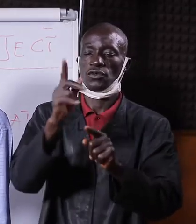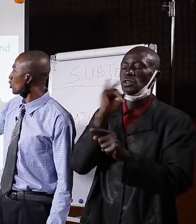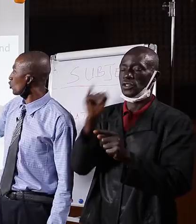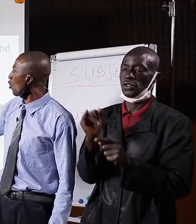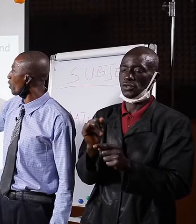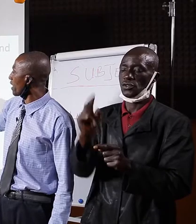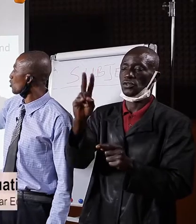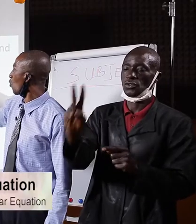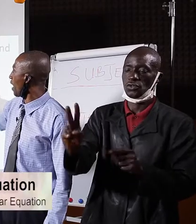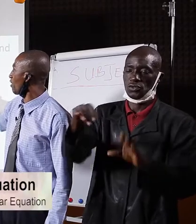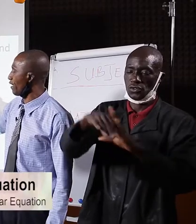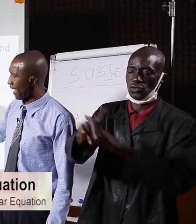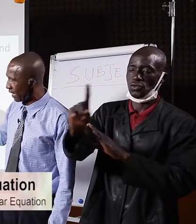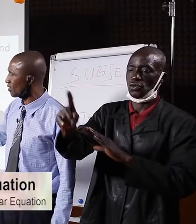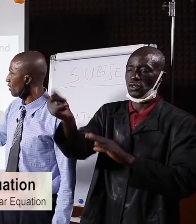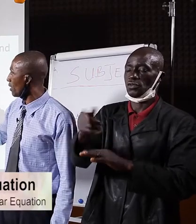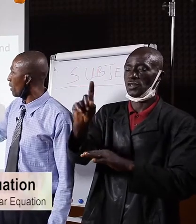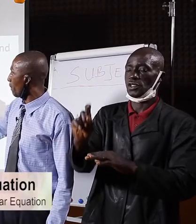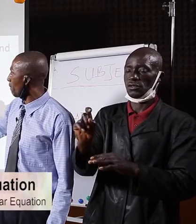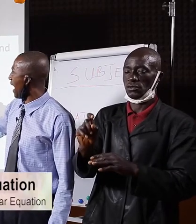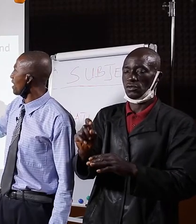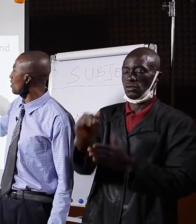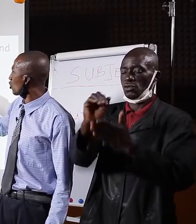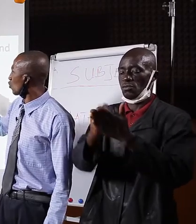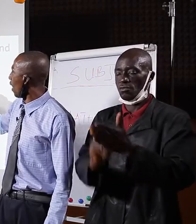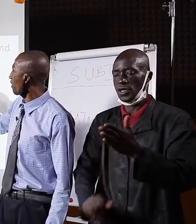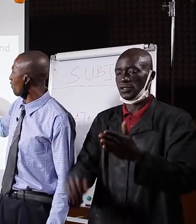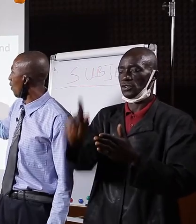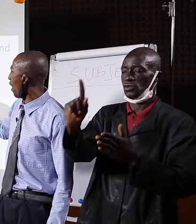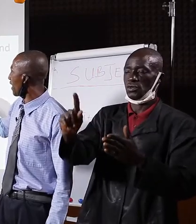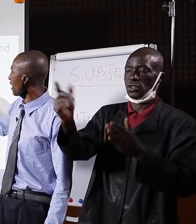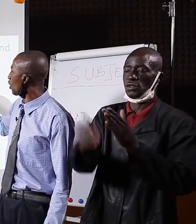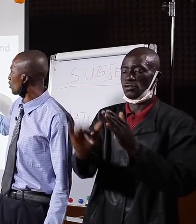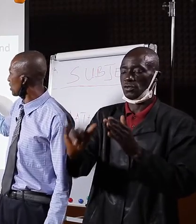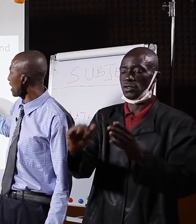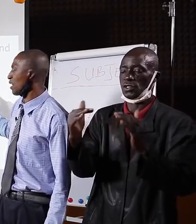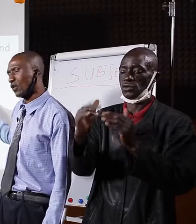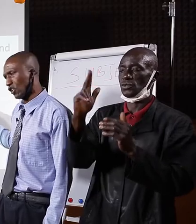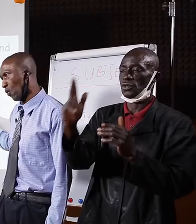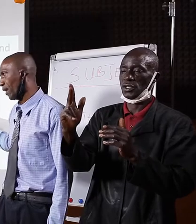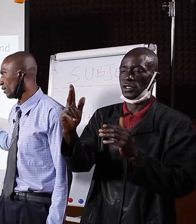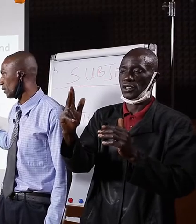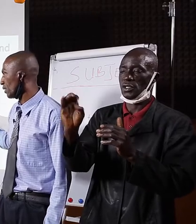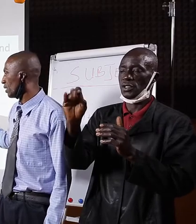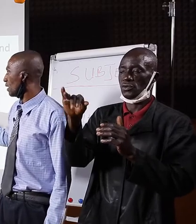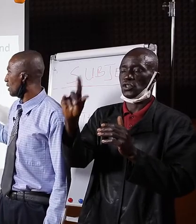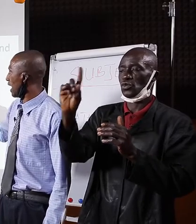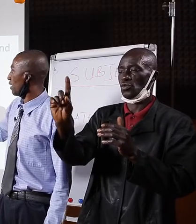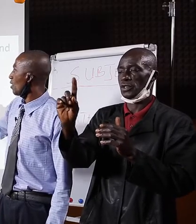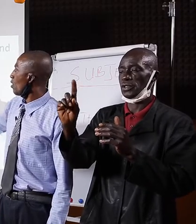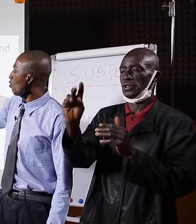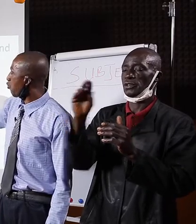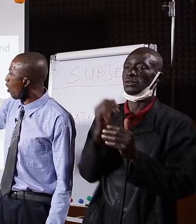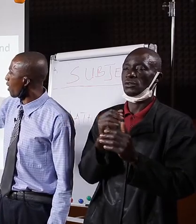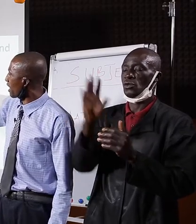is 2 into 1 over x minus 1 over y equals to 3, equation 1.